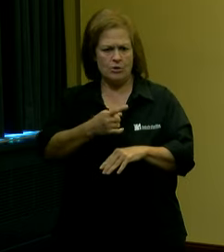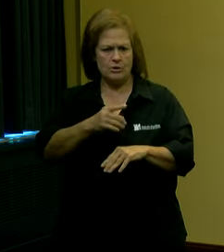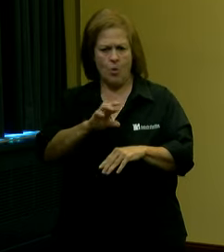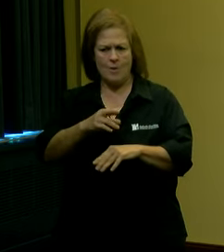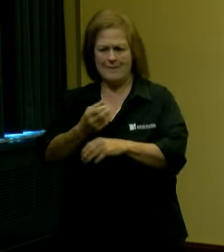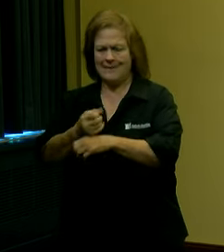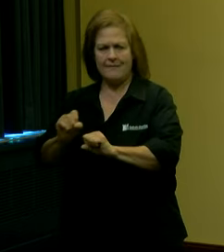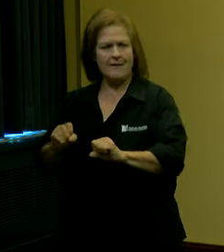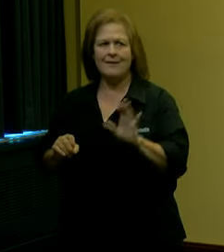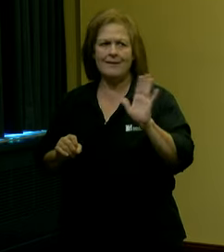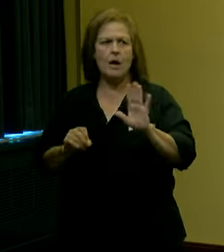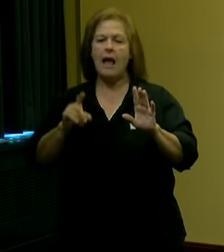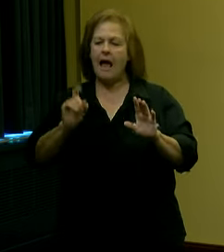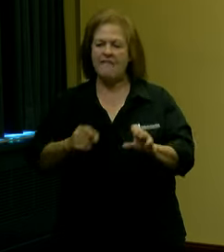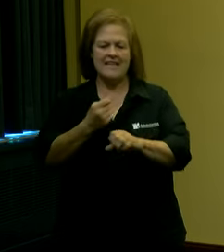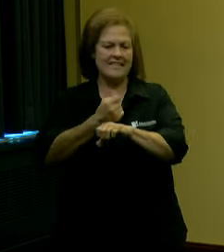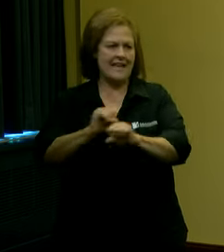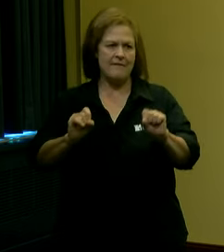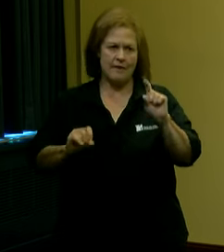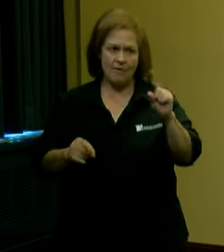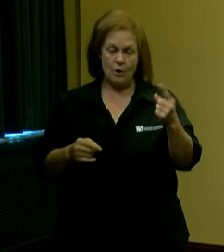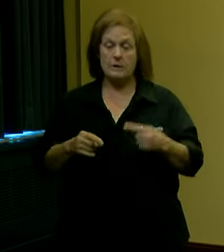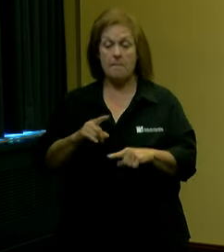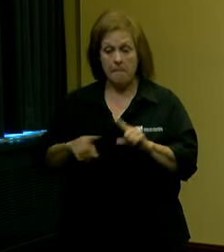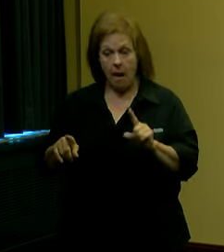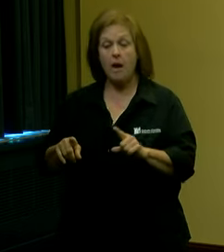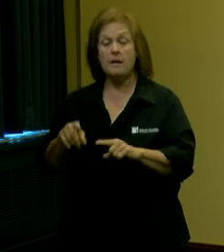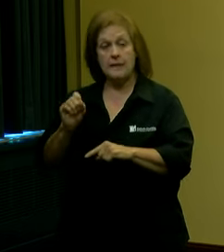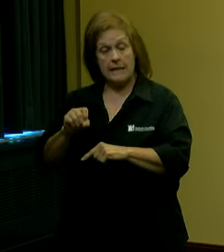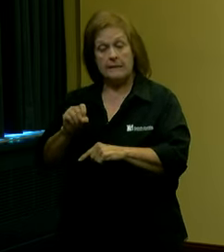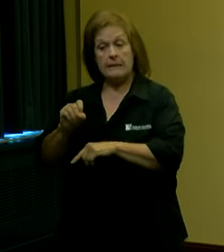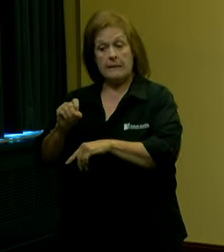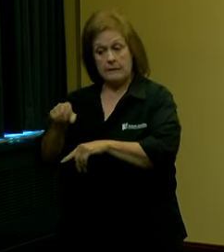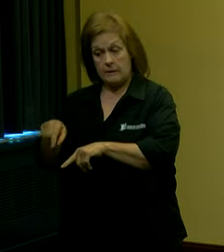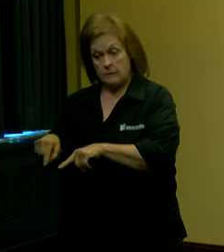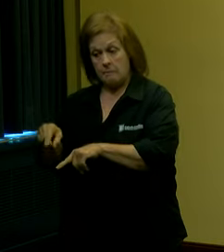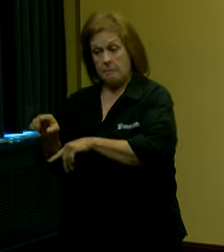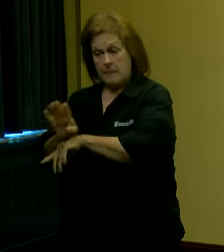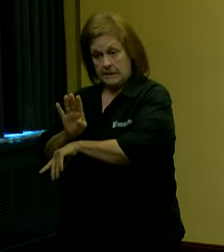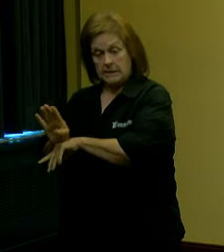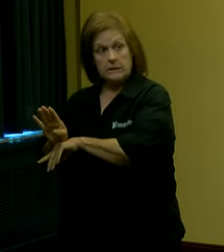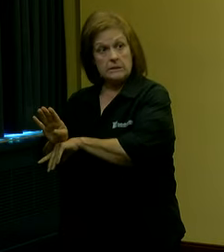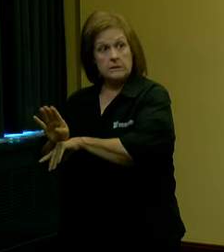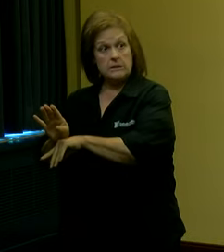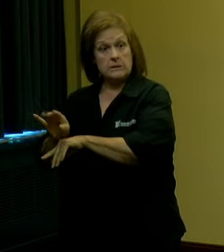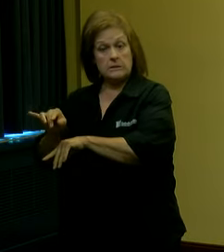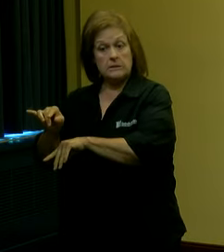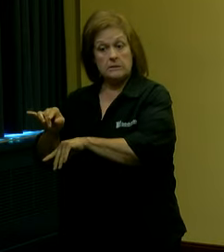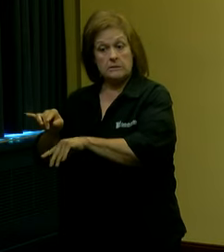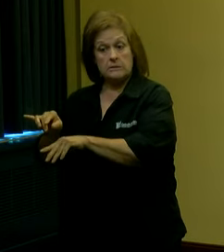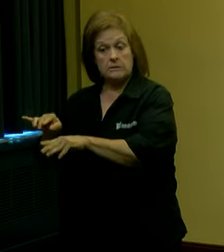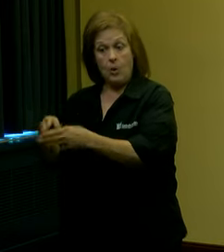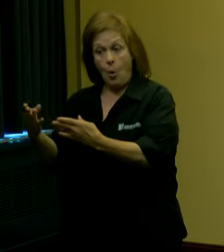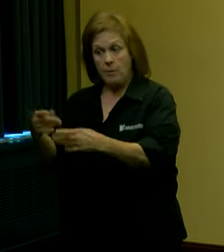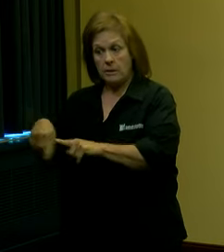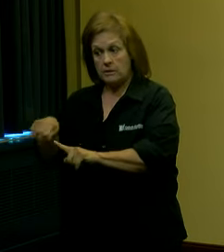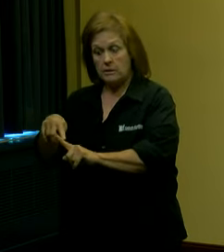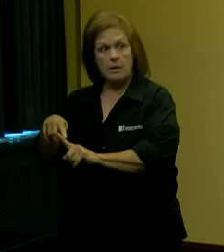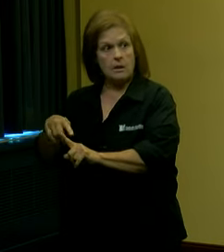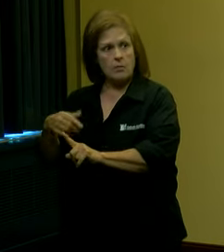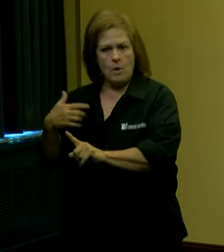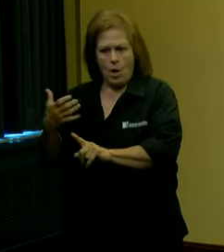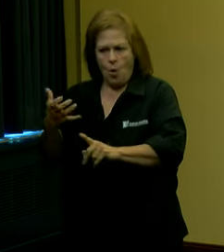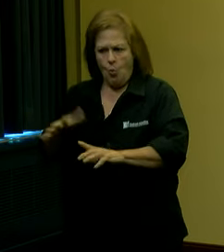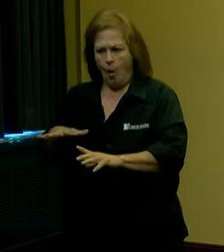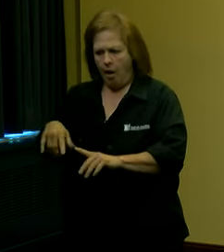Well, it has to be safety first, but it's pro-business in that we don't want any of their workers or customers to get